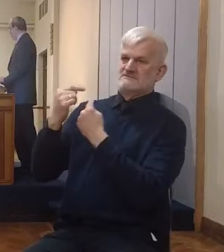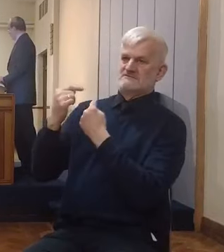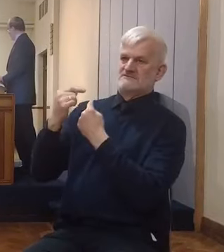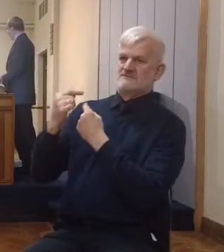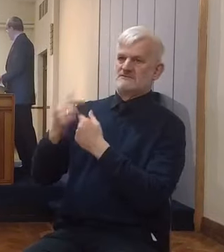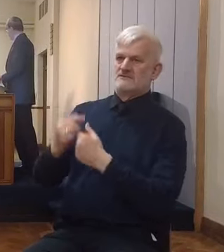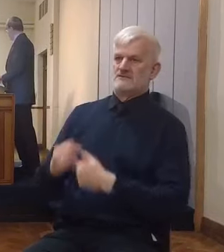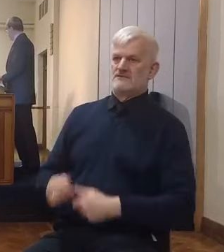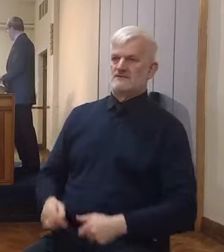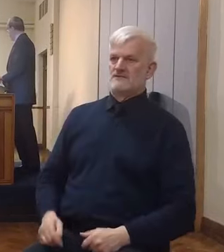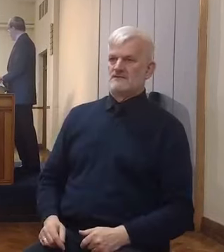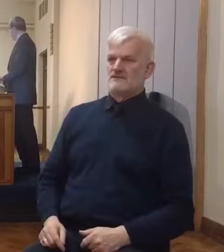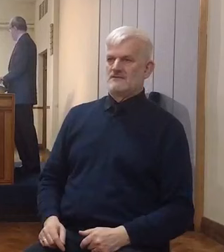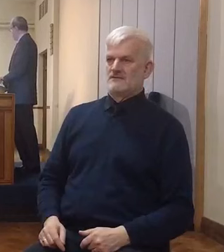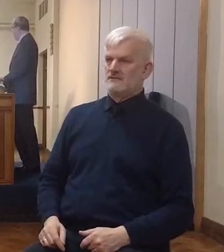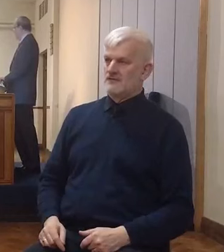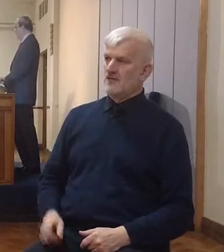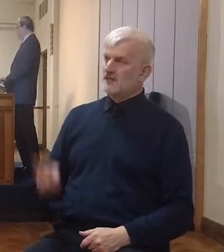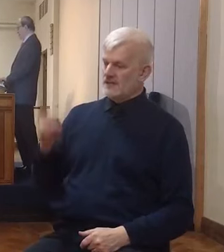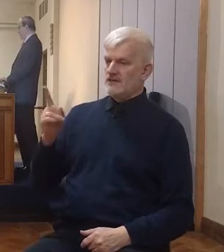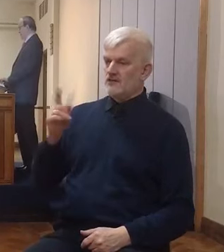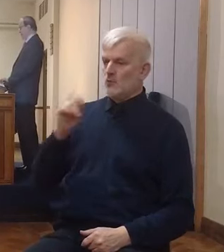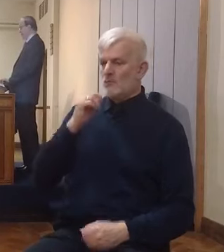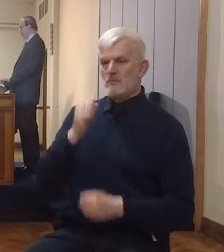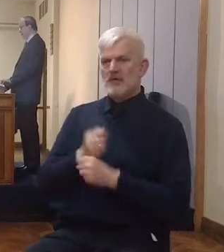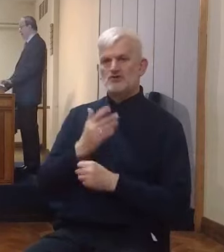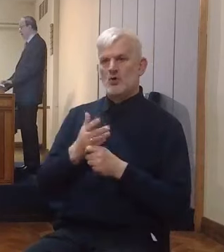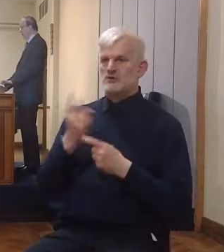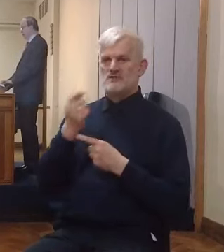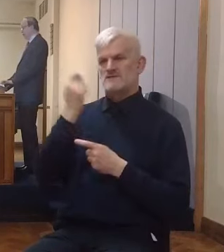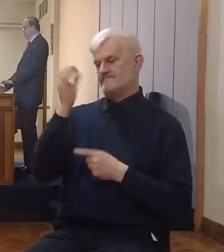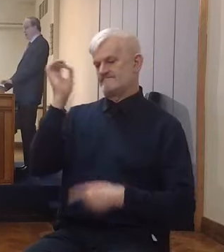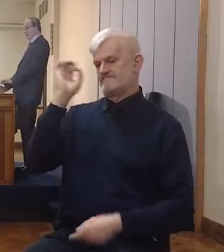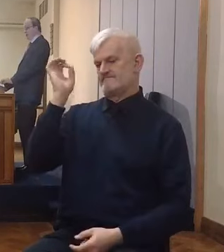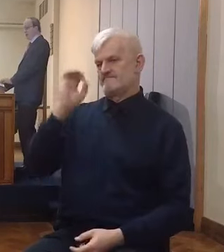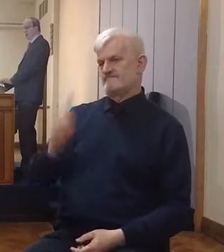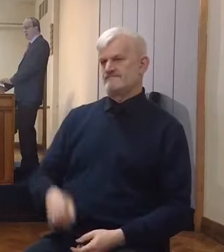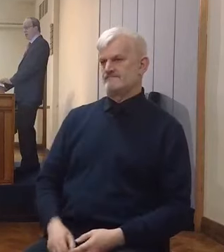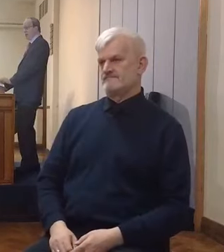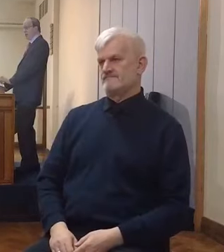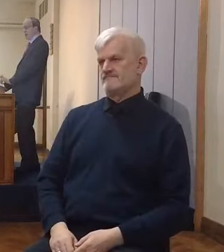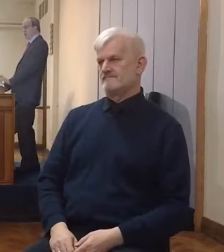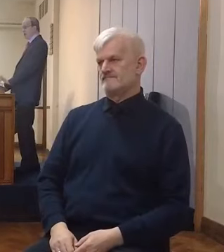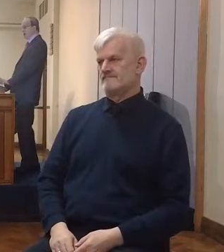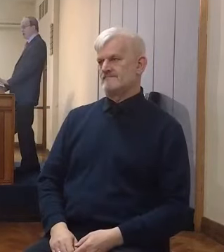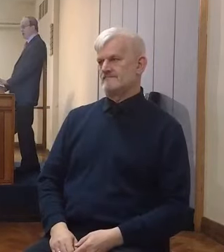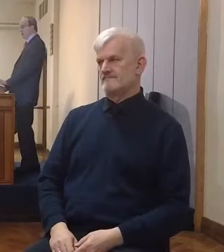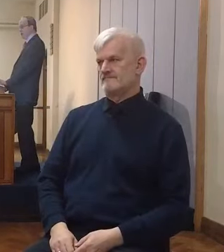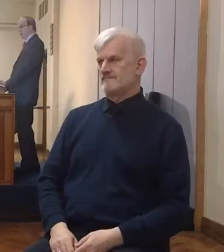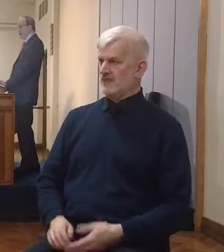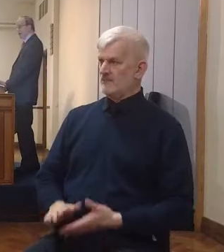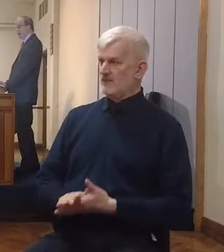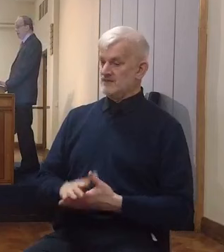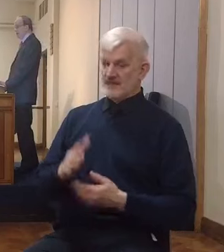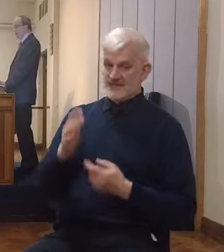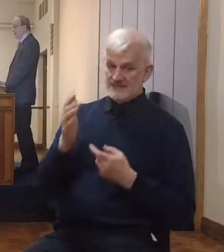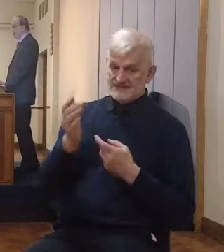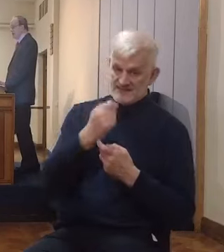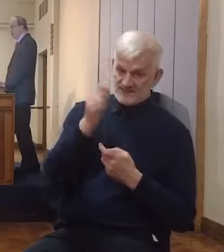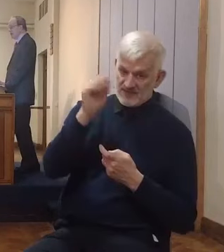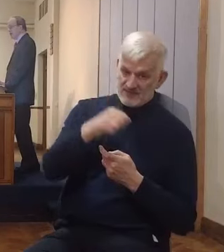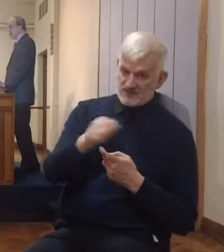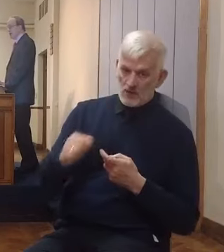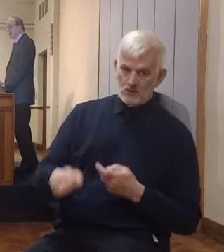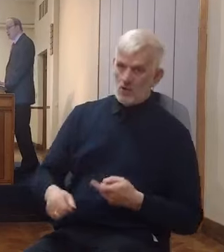do not work. And they do not succeed. So it's not just a matter of will they work or won't they. God